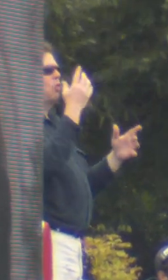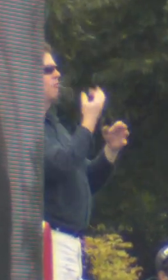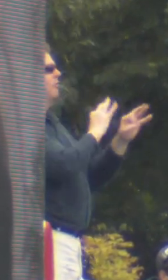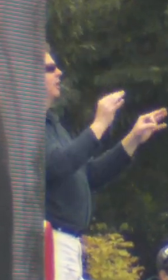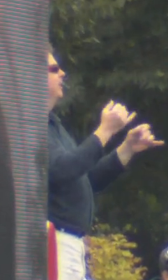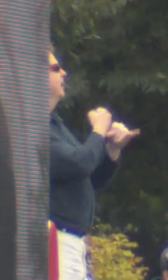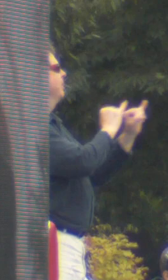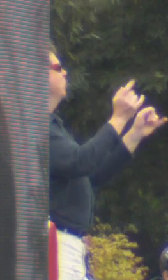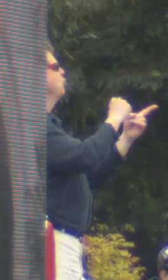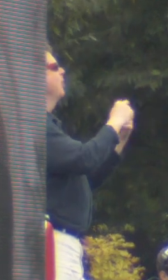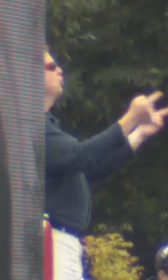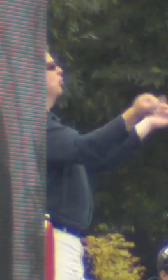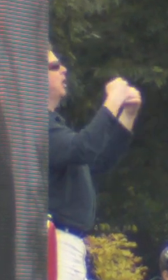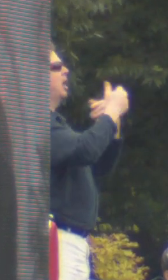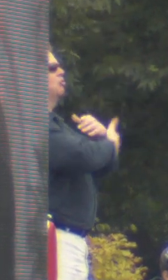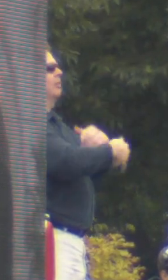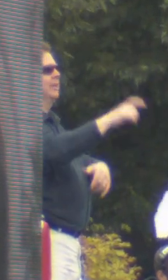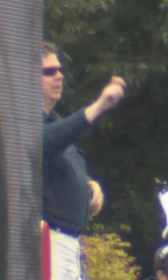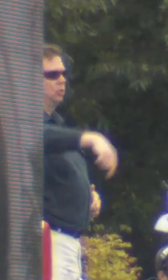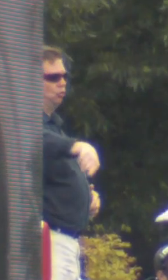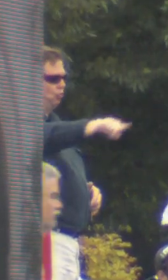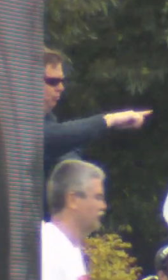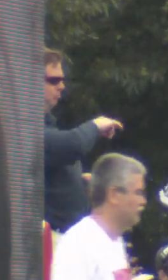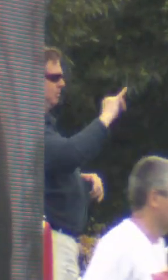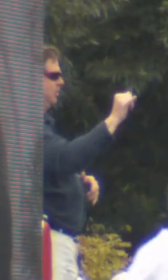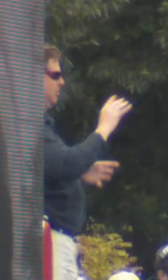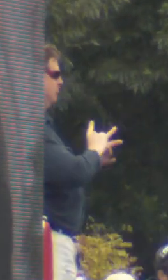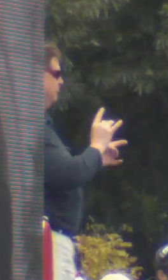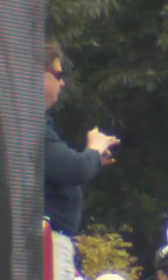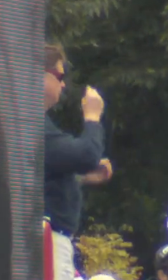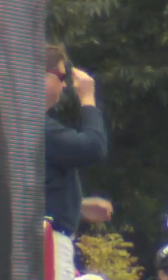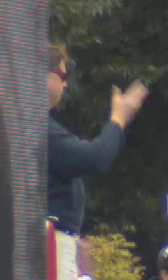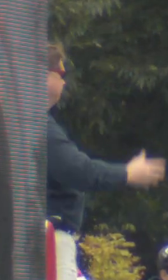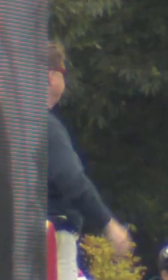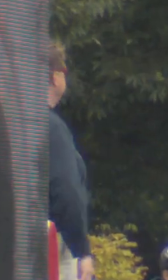and independence when your country needs you.